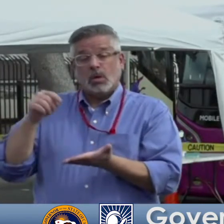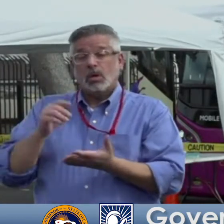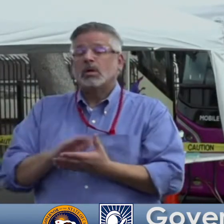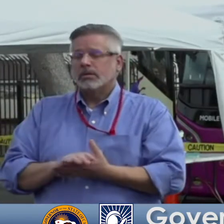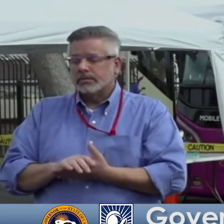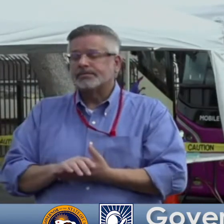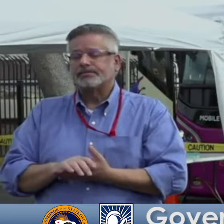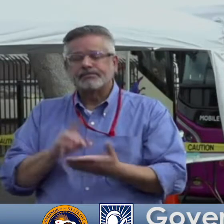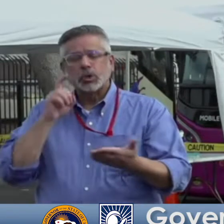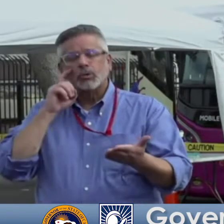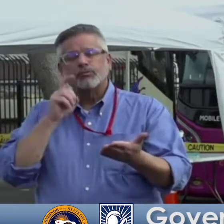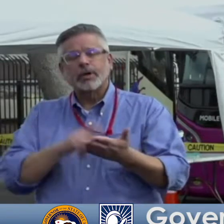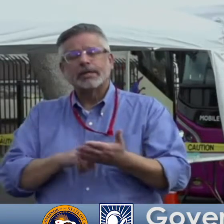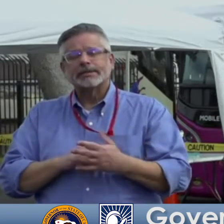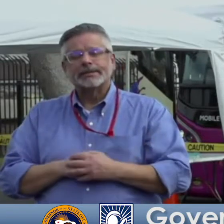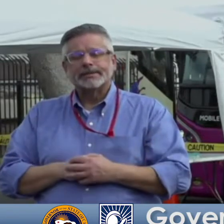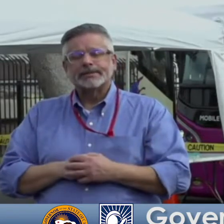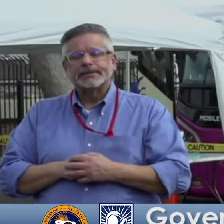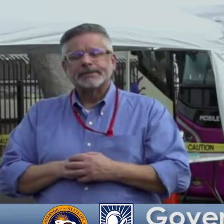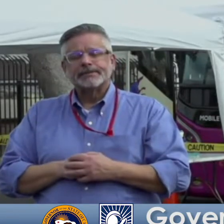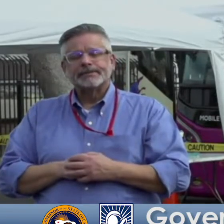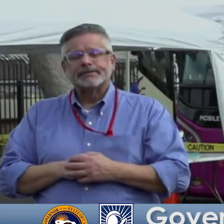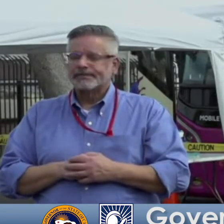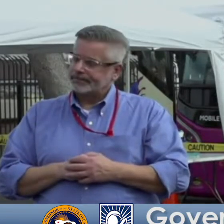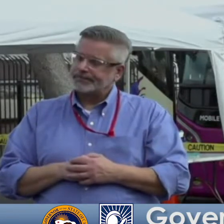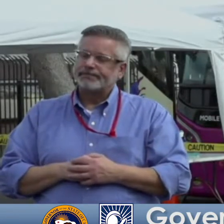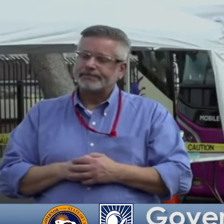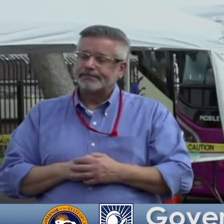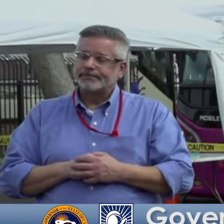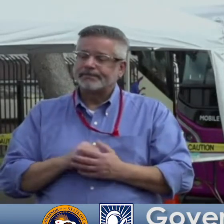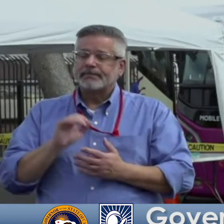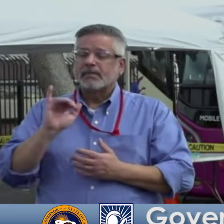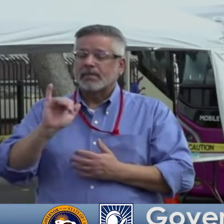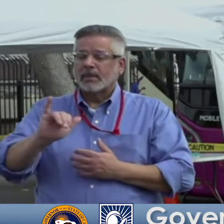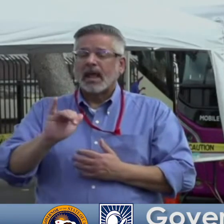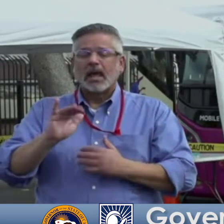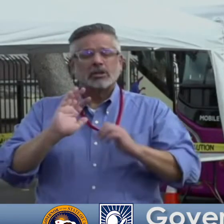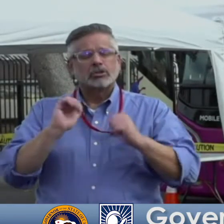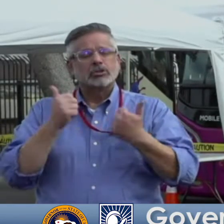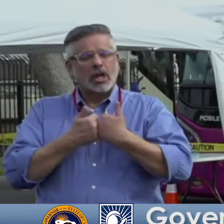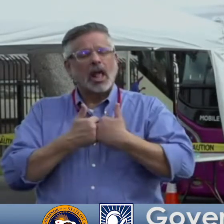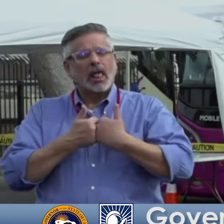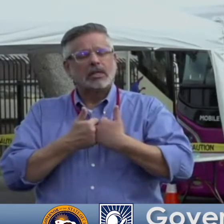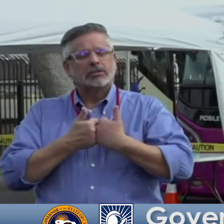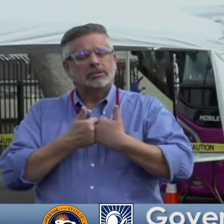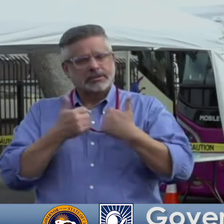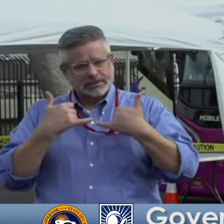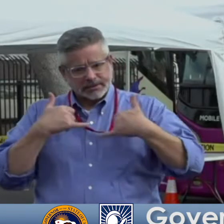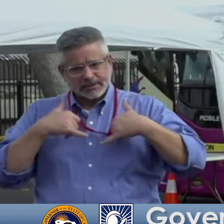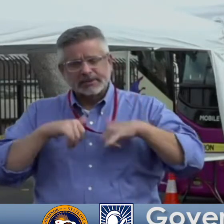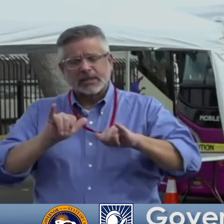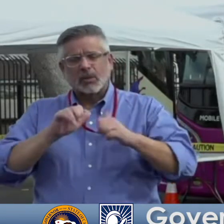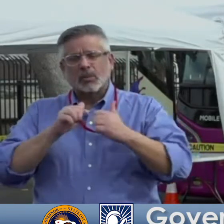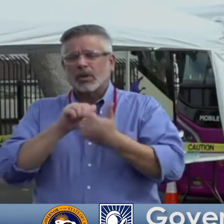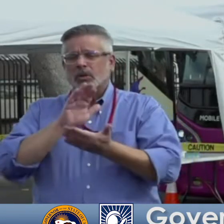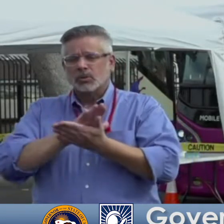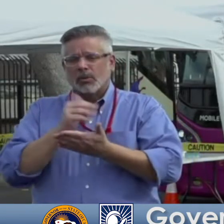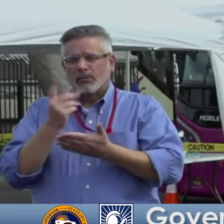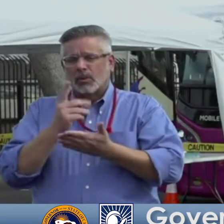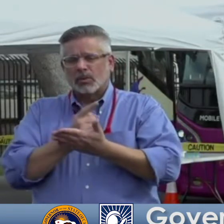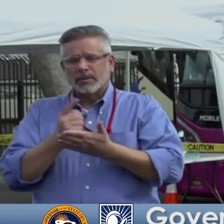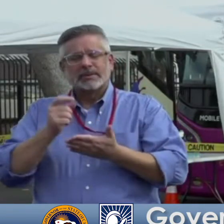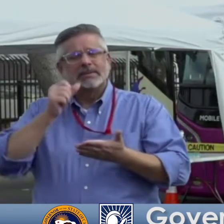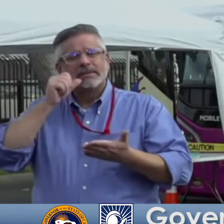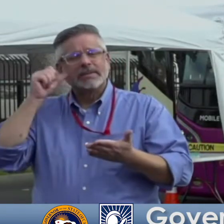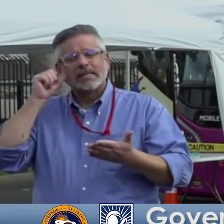I recognize that we have challenges that we're facing in the next few weeks there as well. And that's why yesterday we put